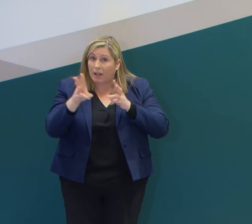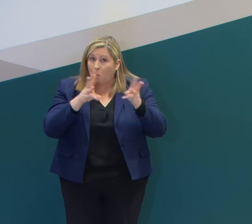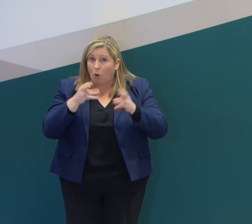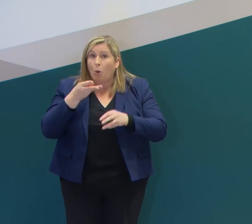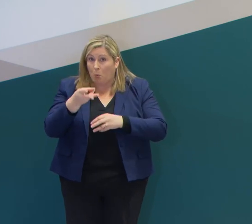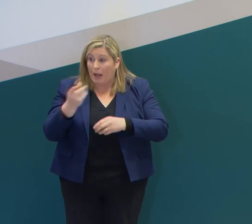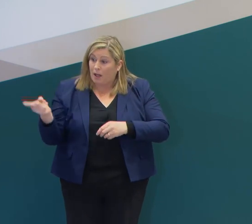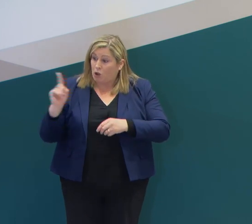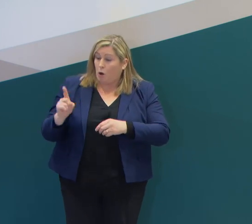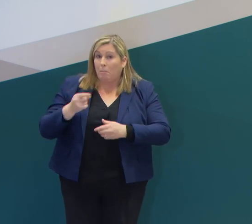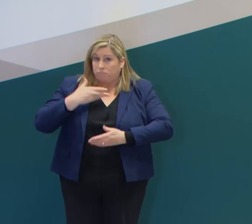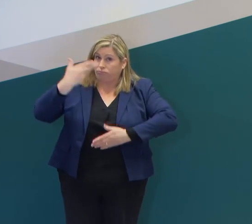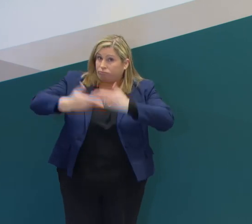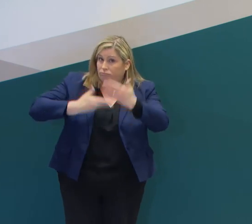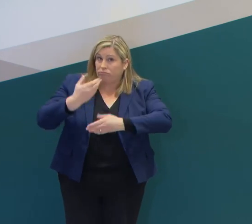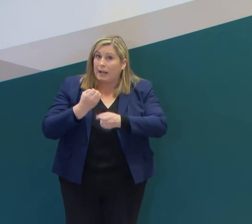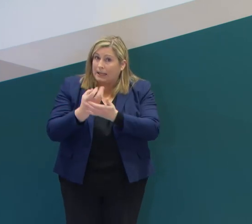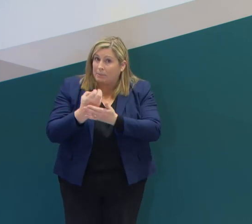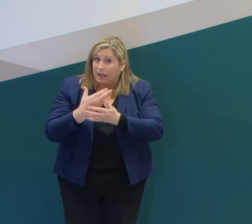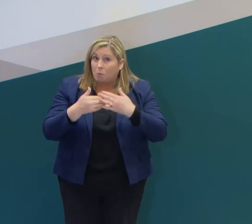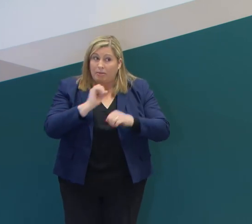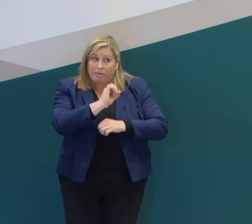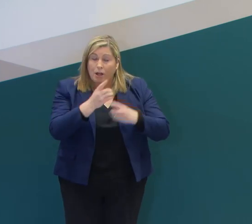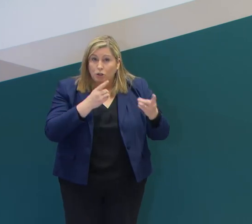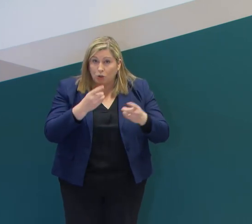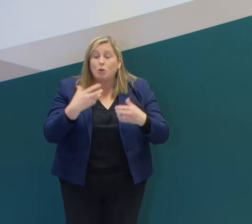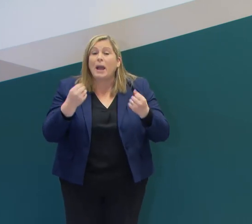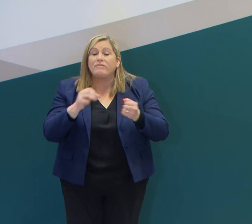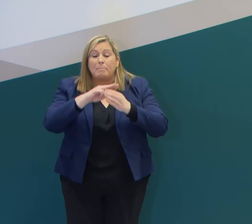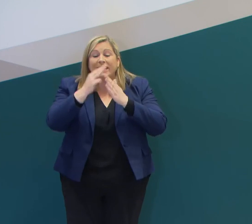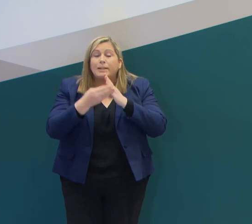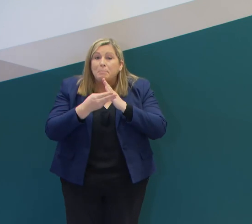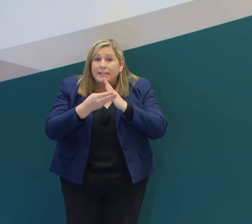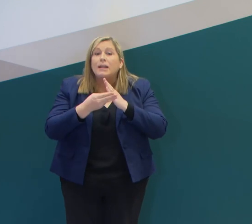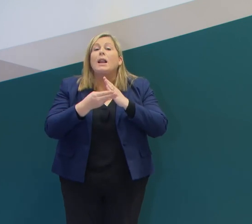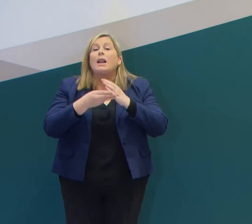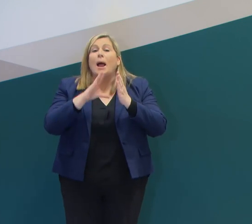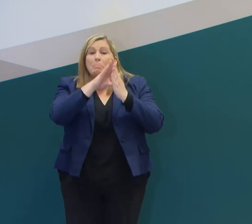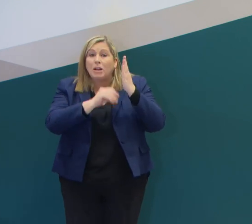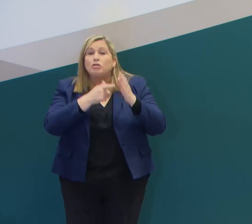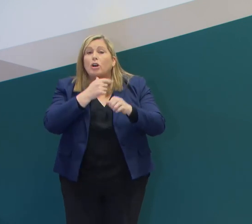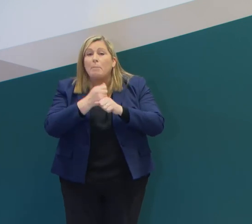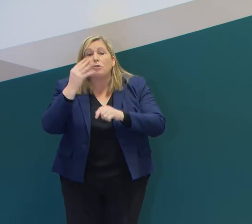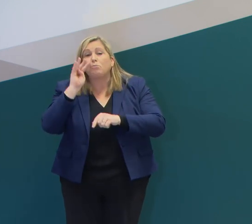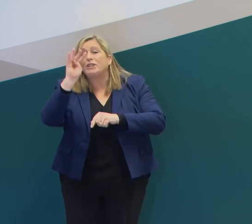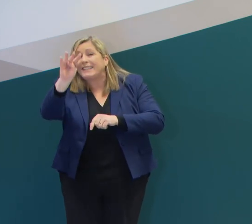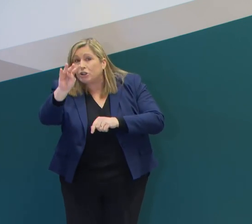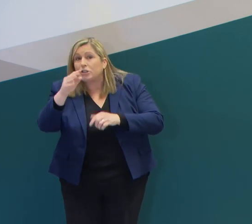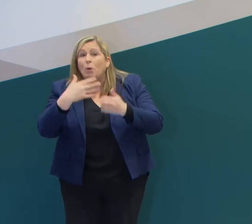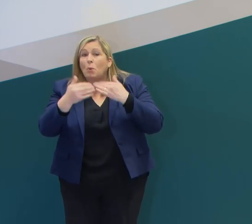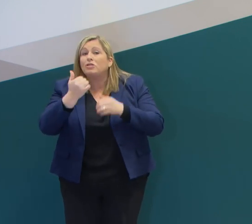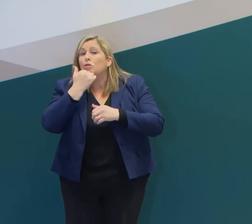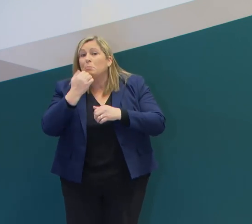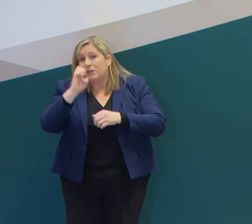our briefing here. But as part of this, there's a mathematical modelling which is about prediction and projecting forward